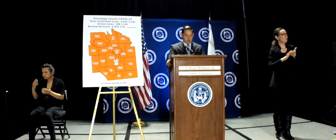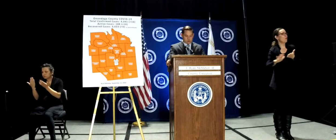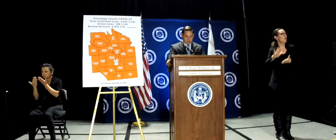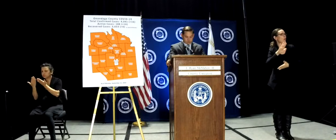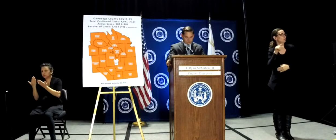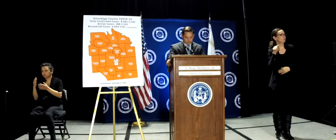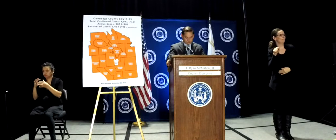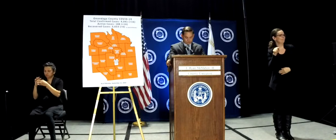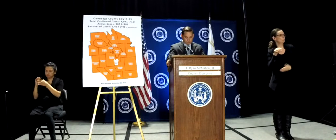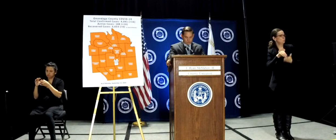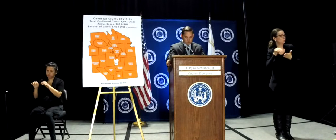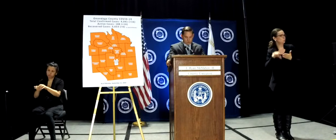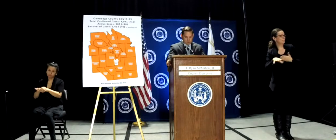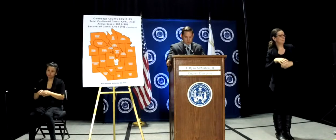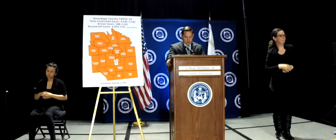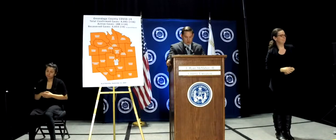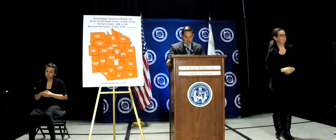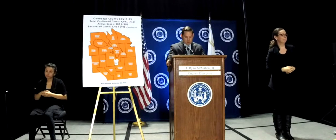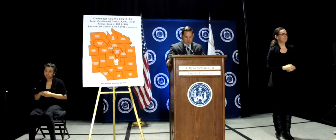education students.